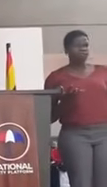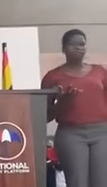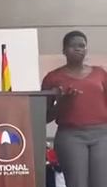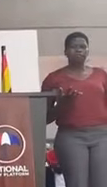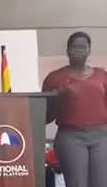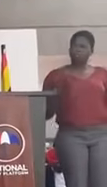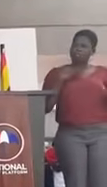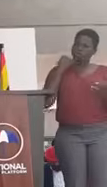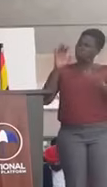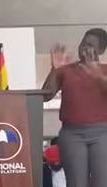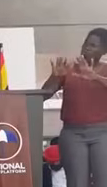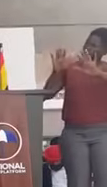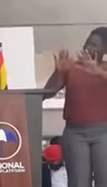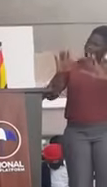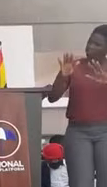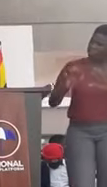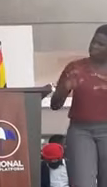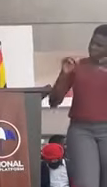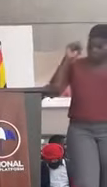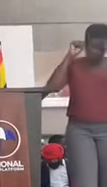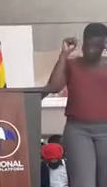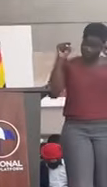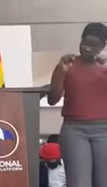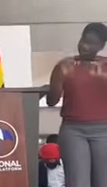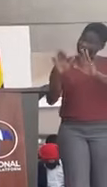But I calmed him down. I told him, look, Mr. President,